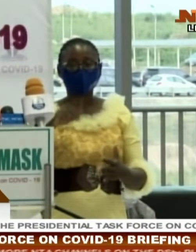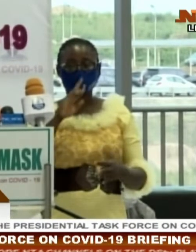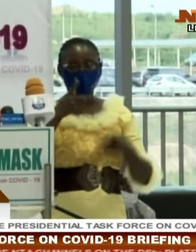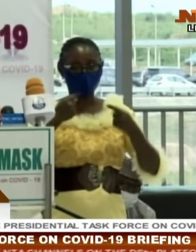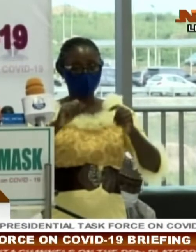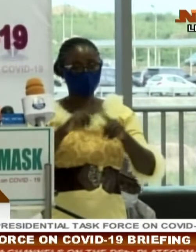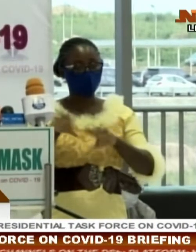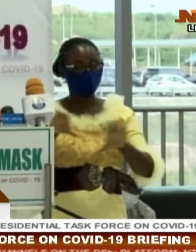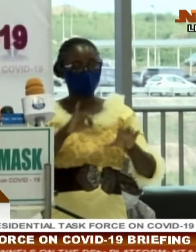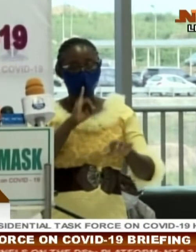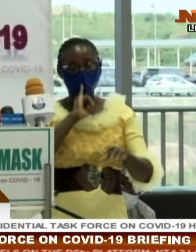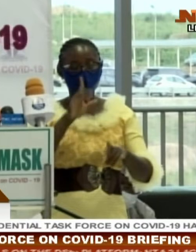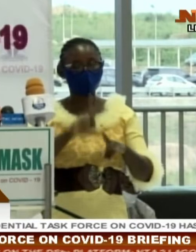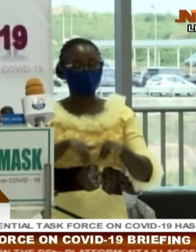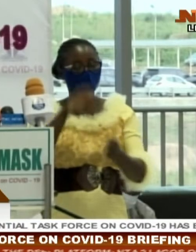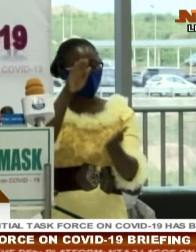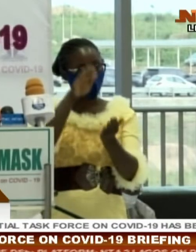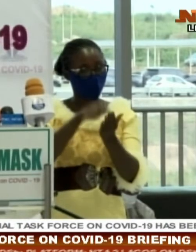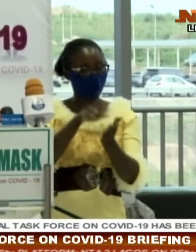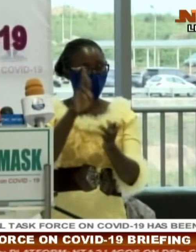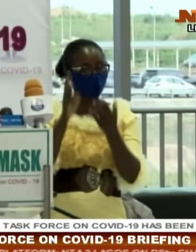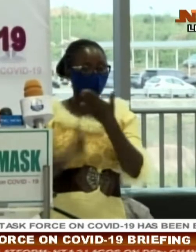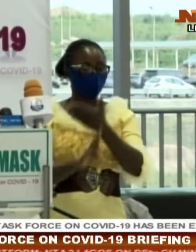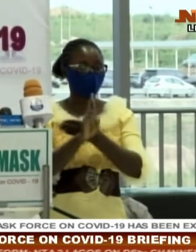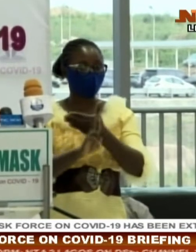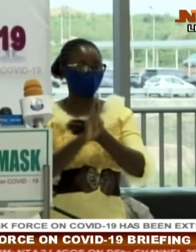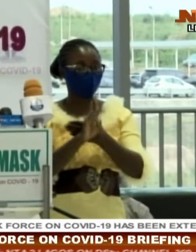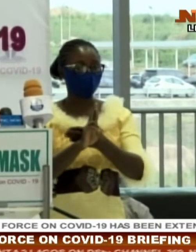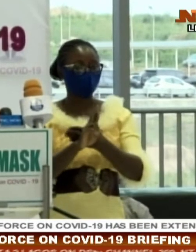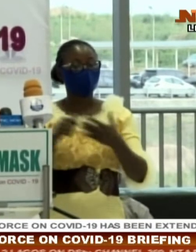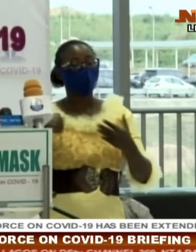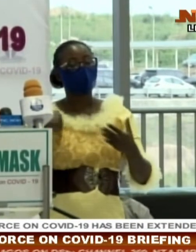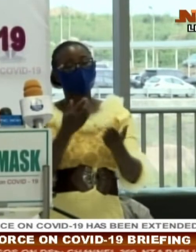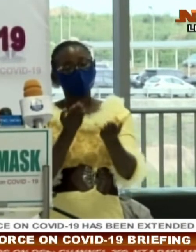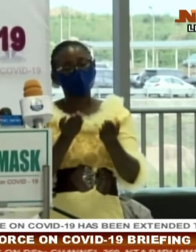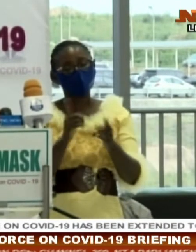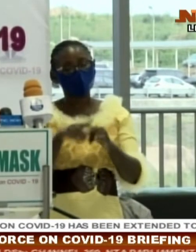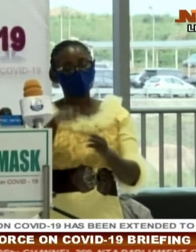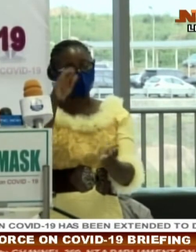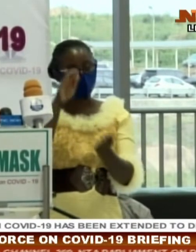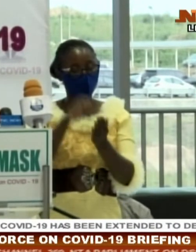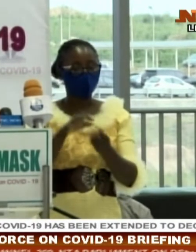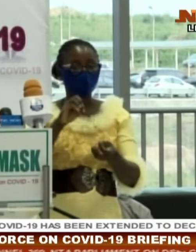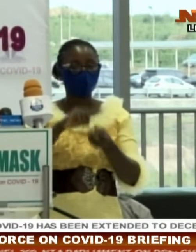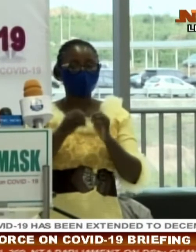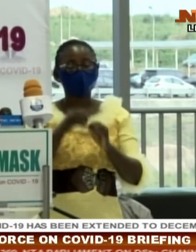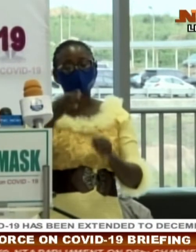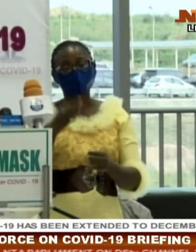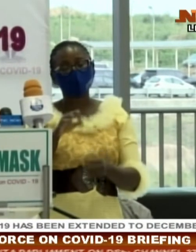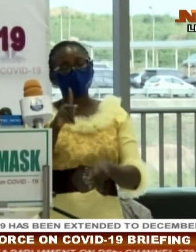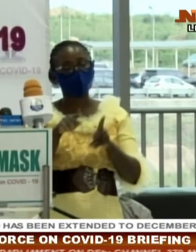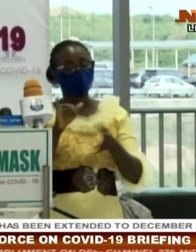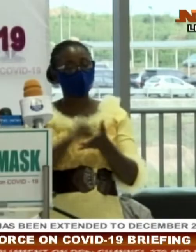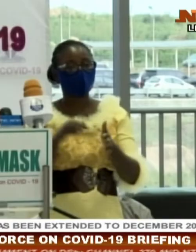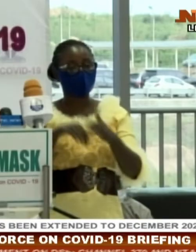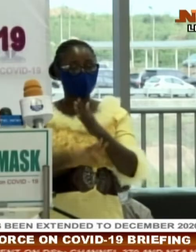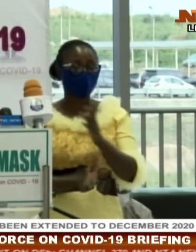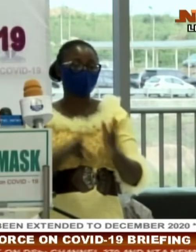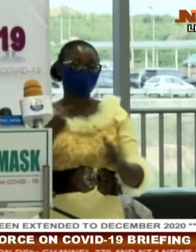do is to mitigate risk. We're trying to minimize the number of importations that come into the country.